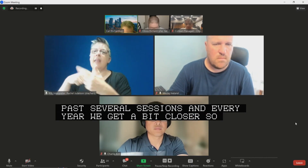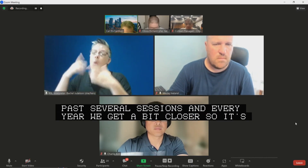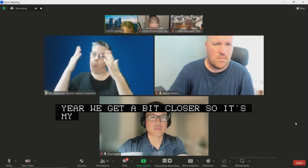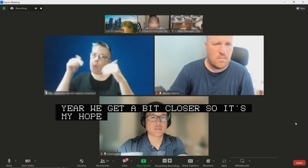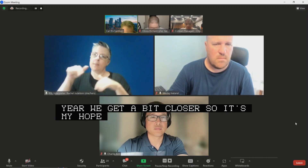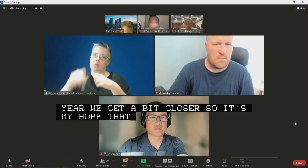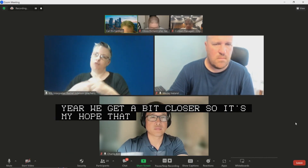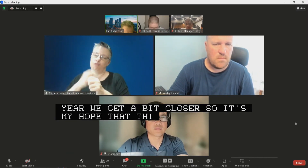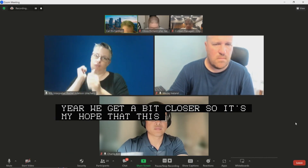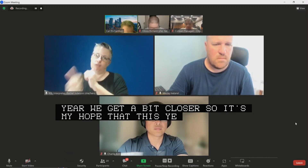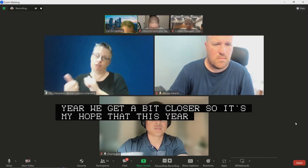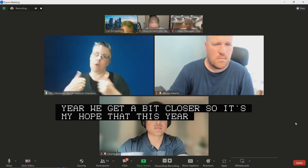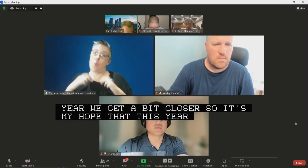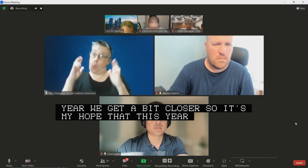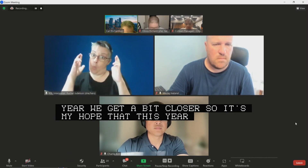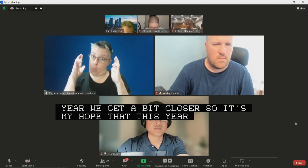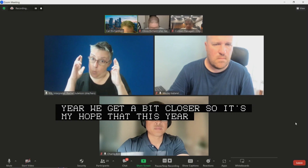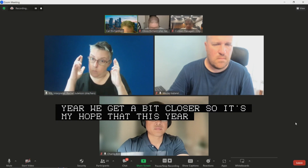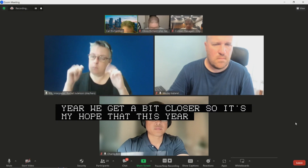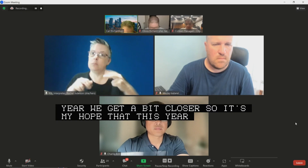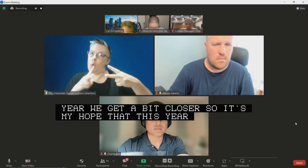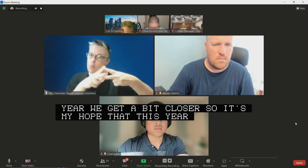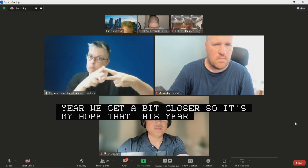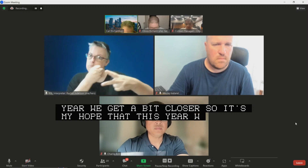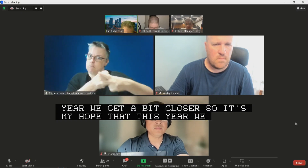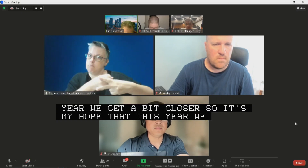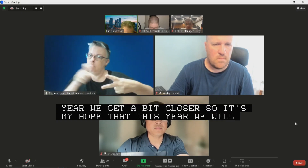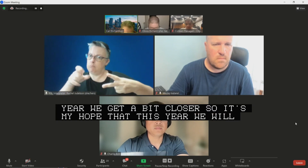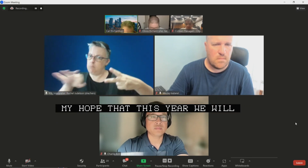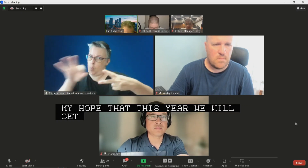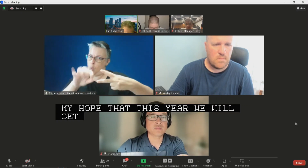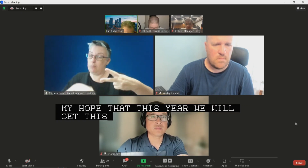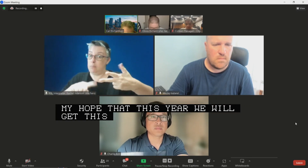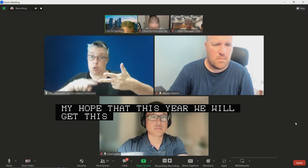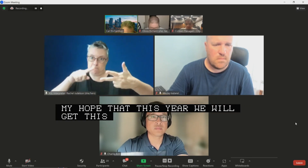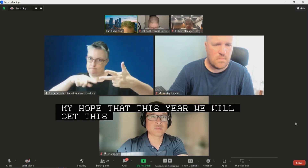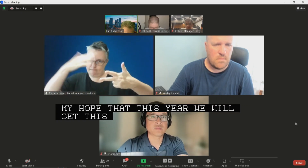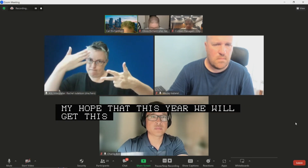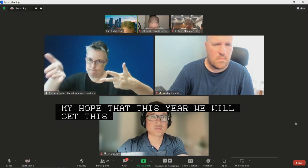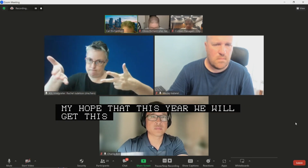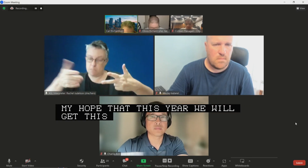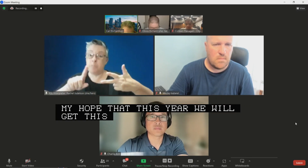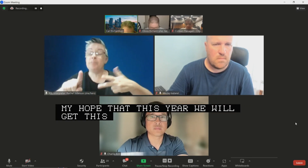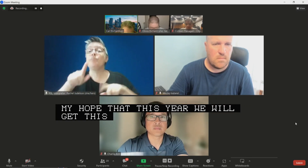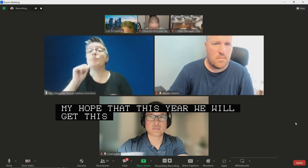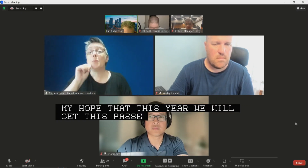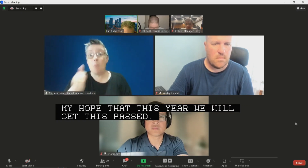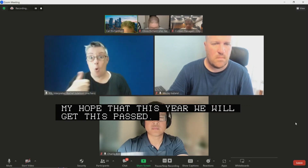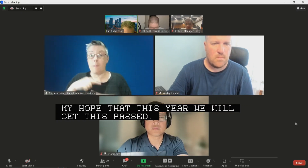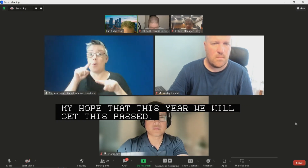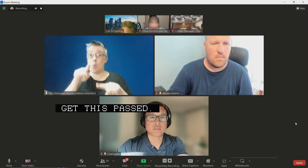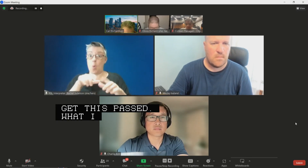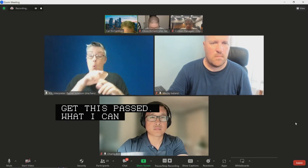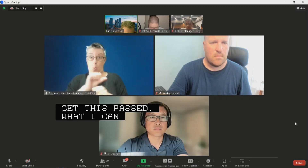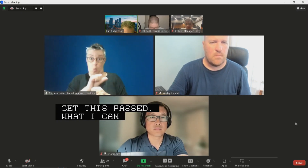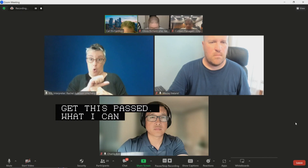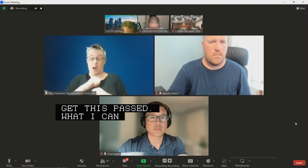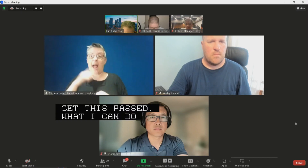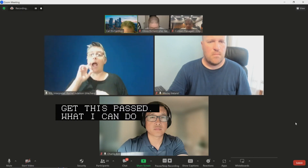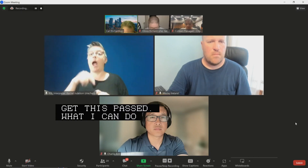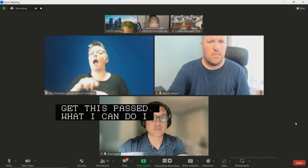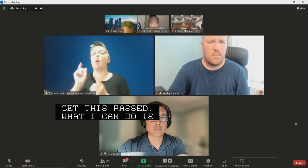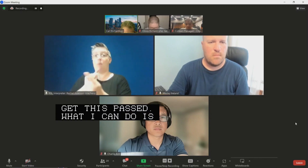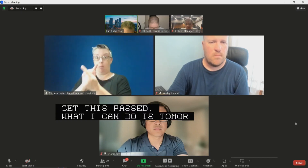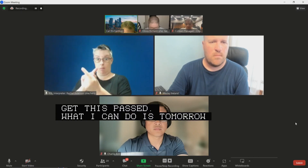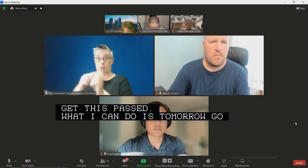we will get this passed. What I can do is tomorrow go look at Representative Barbante, all